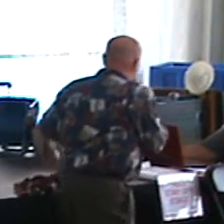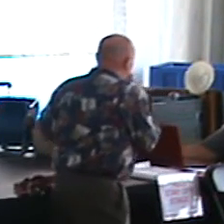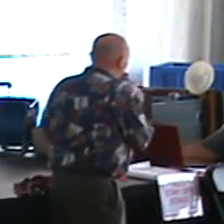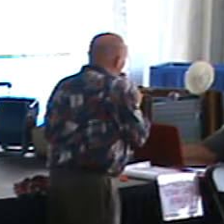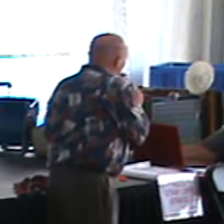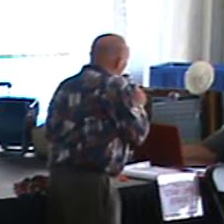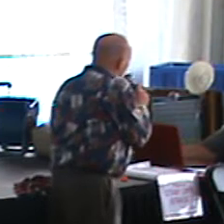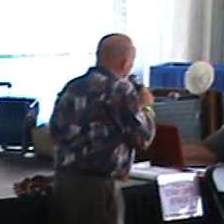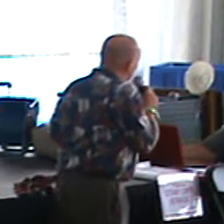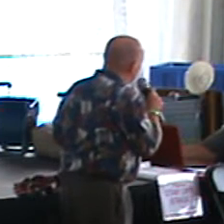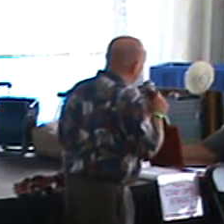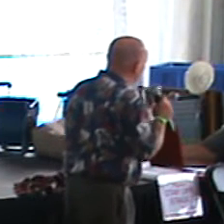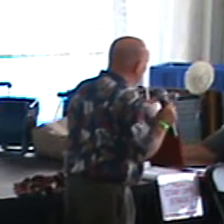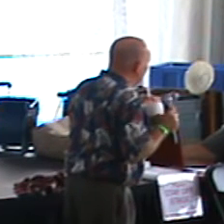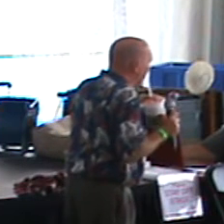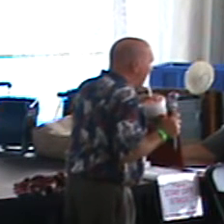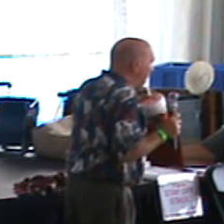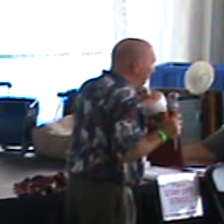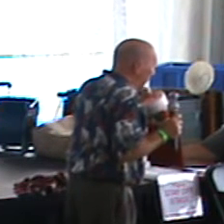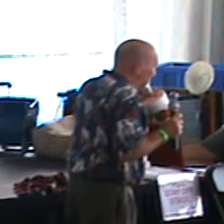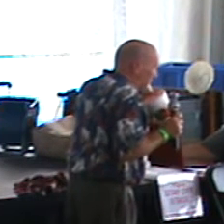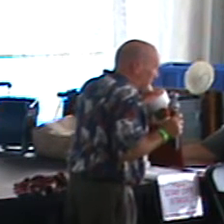Robert and Chris, thank you.